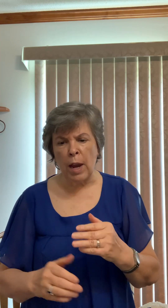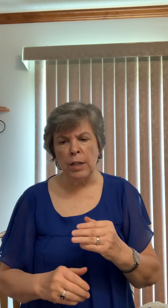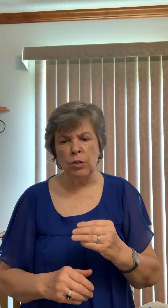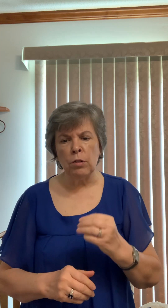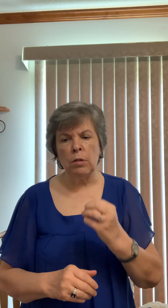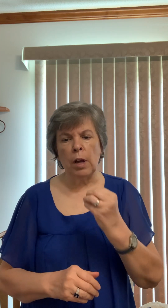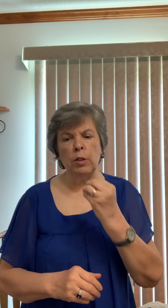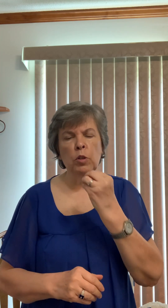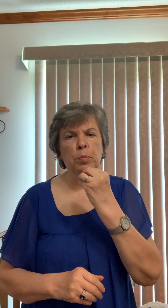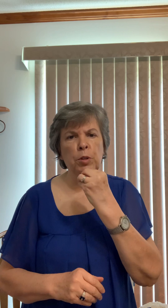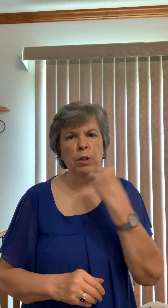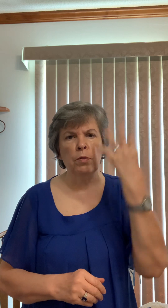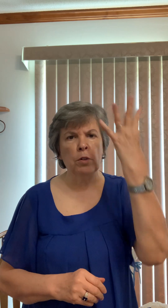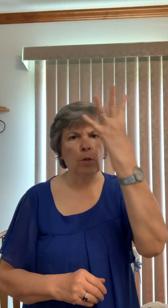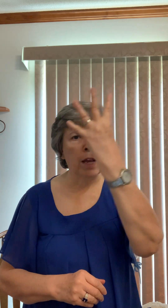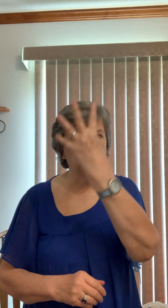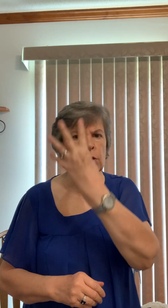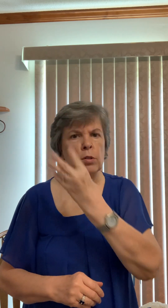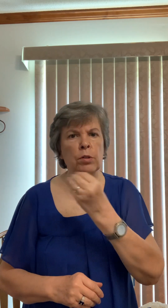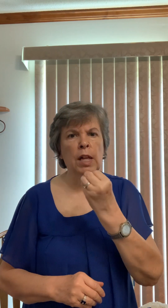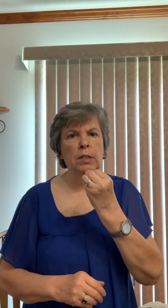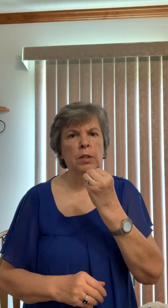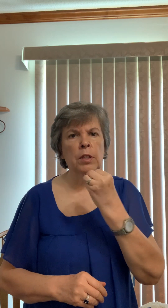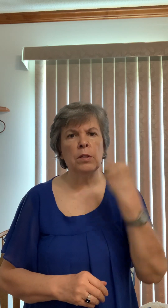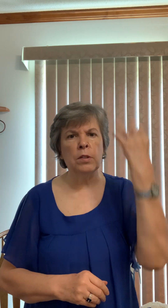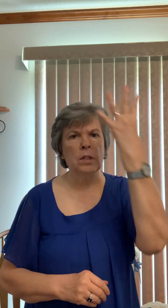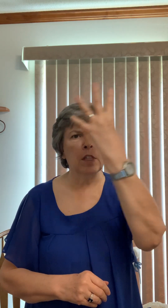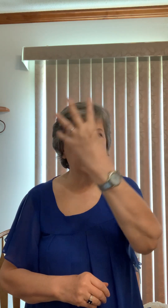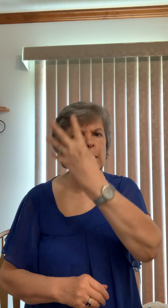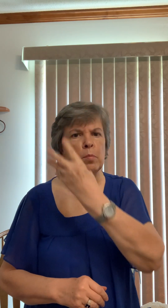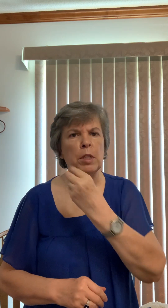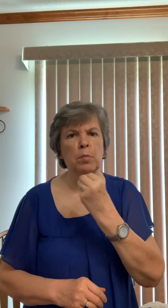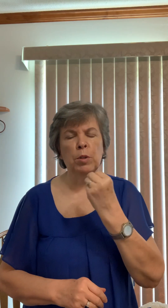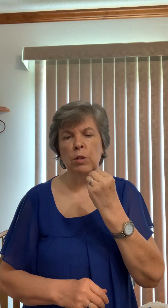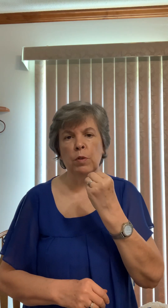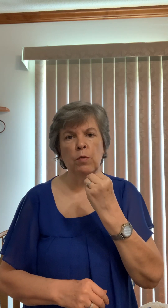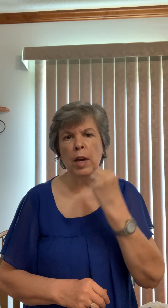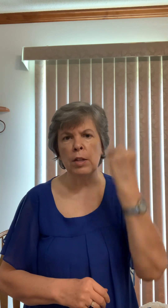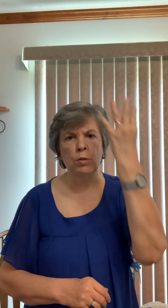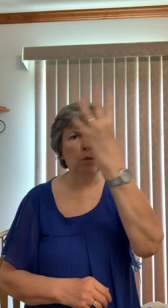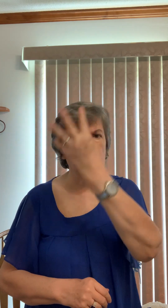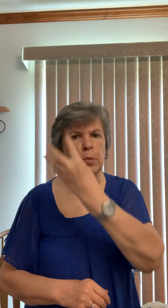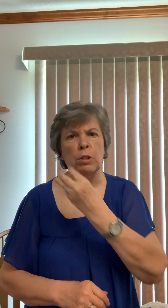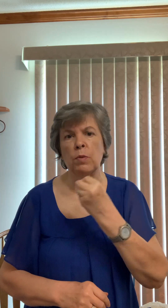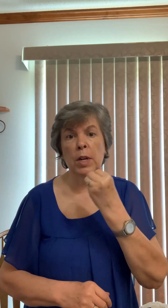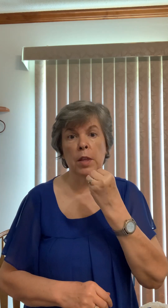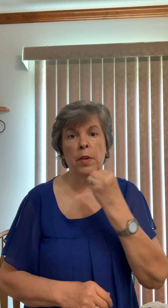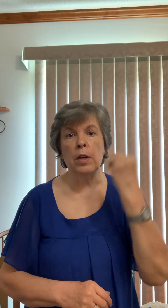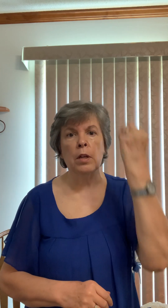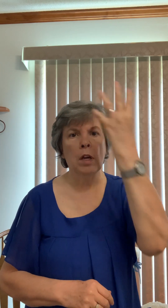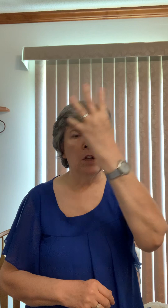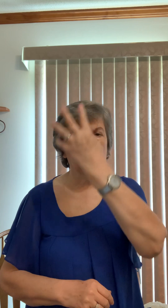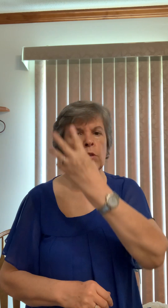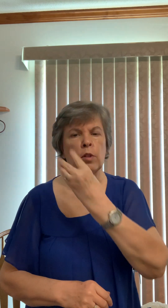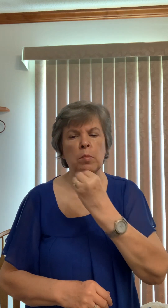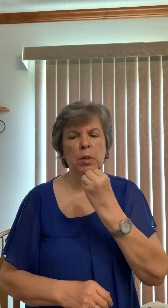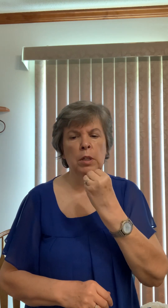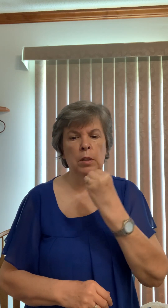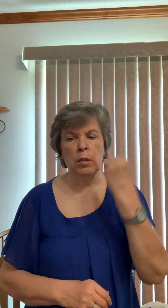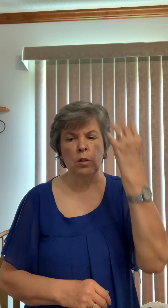grandeur, I use beauty for grandeur. So that's this, and that could be a beautiful face or beautiful anything. So it could be,